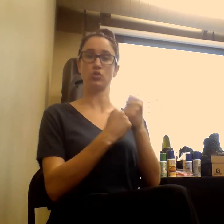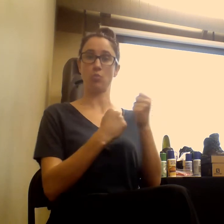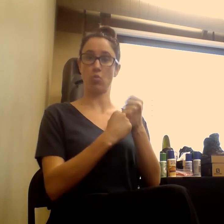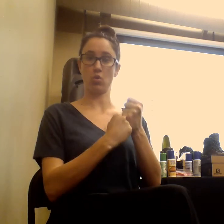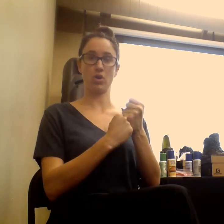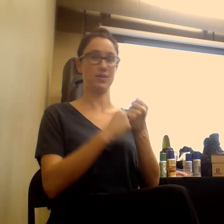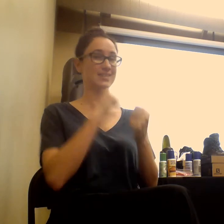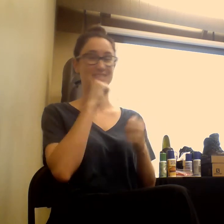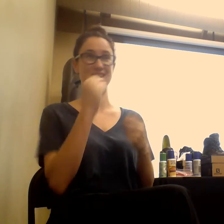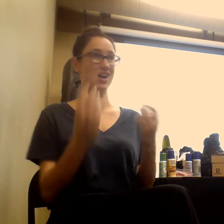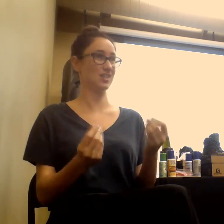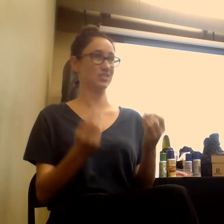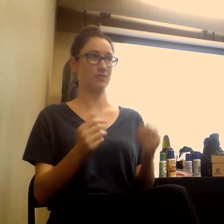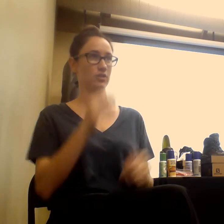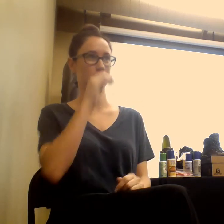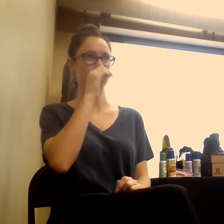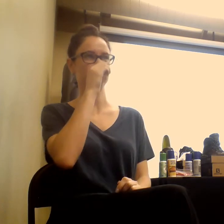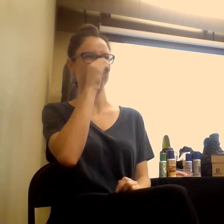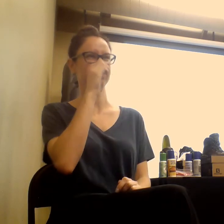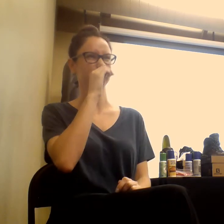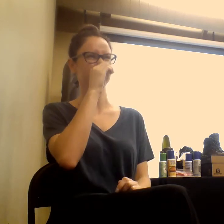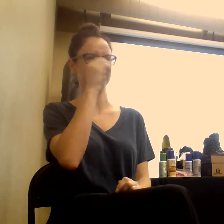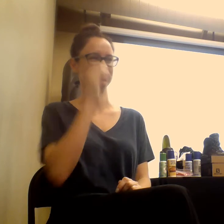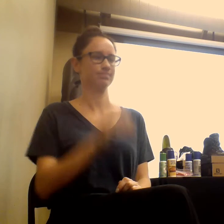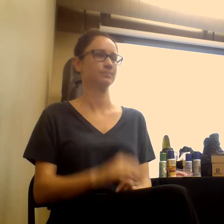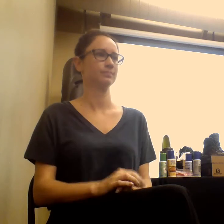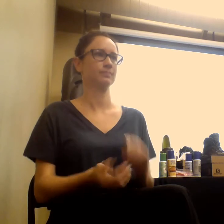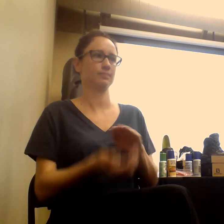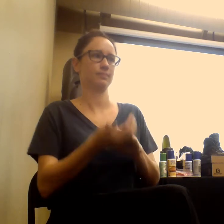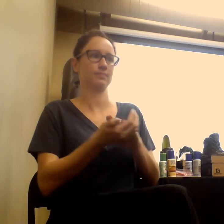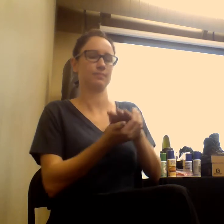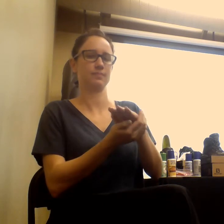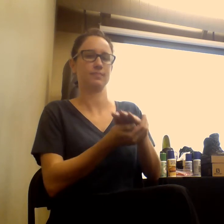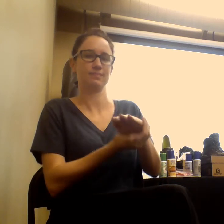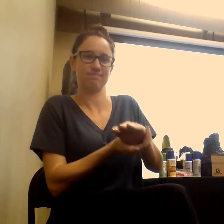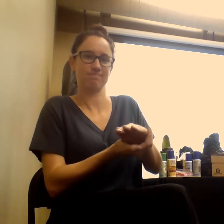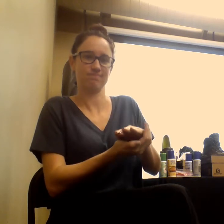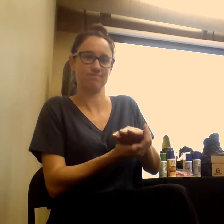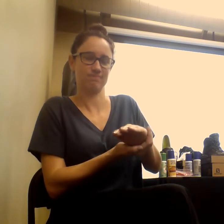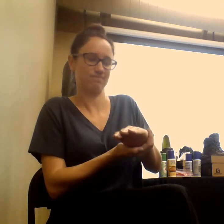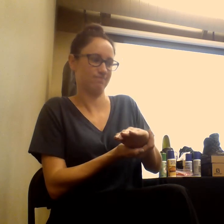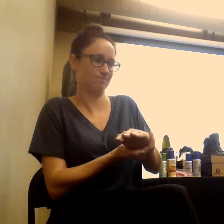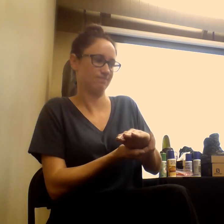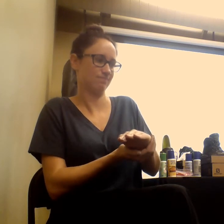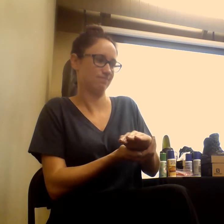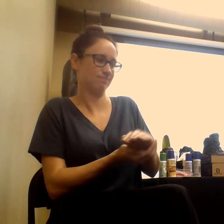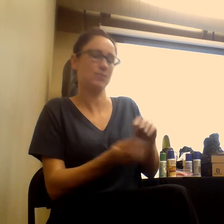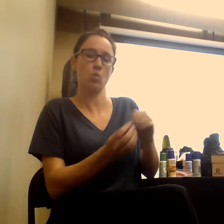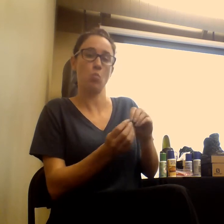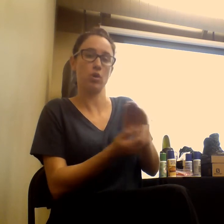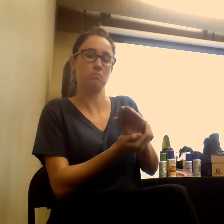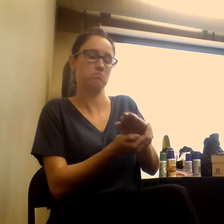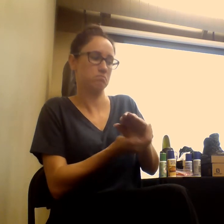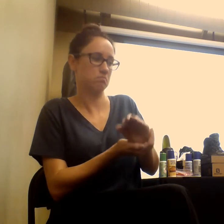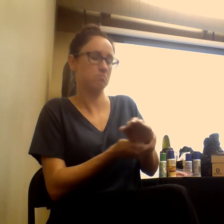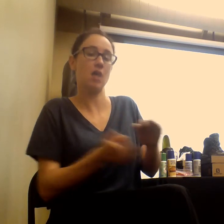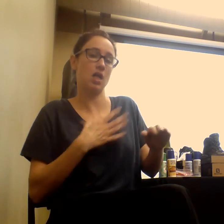arch a little bit better, it's cupping her heel a little bit better. I'm liking this one because there's not as much room here. Try that